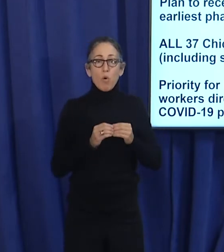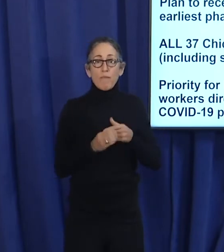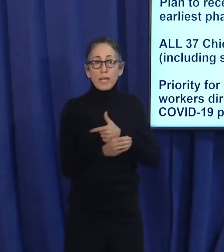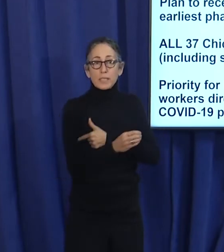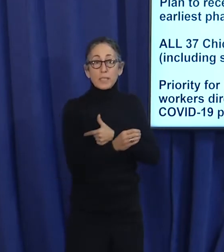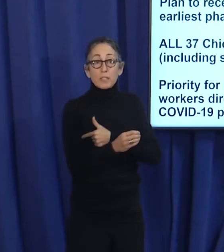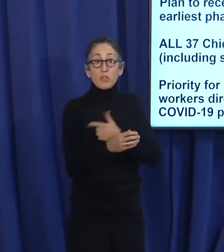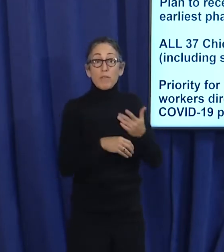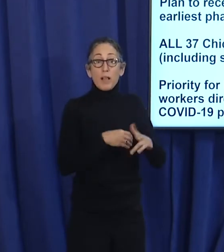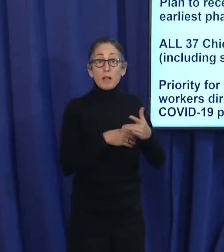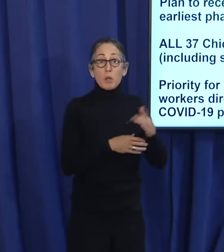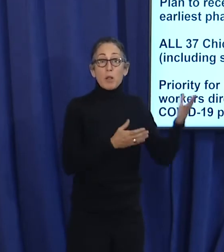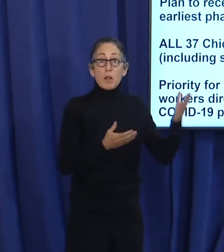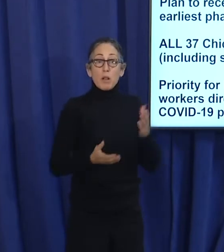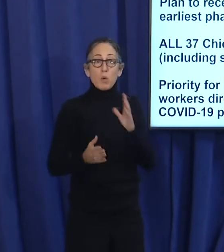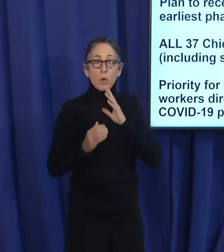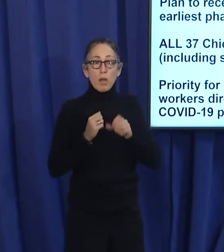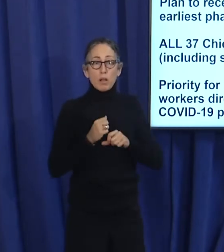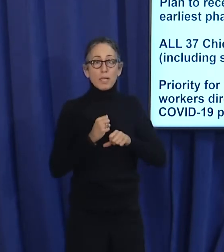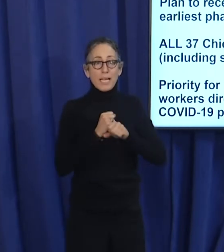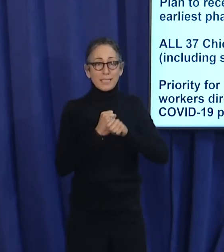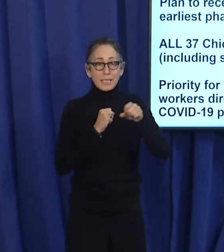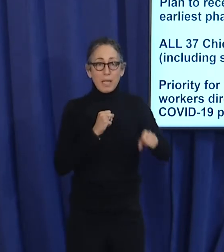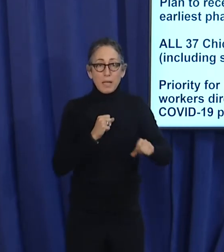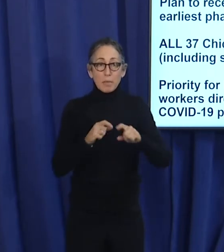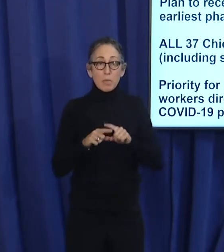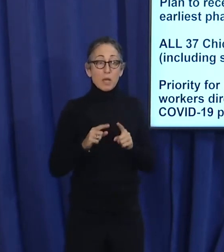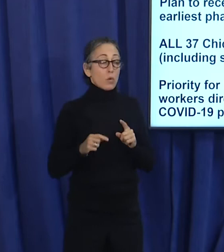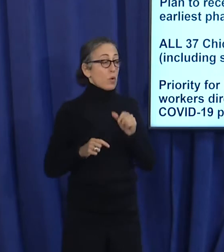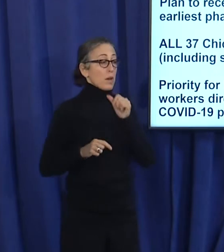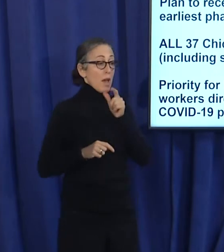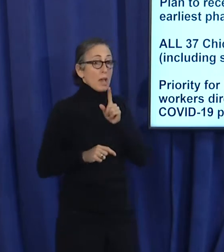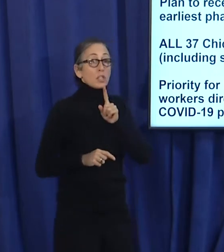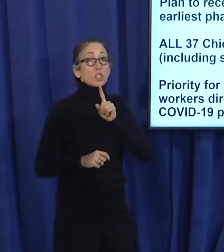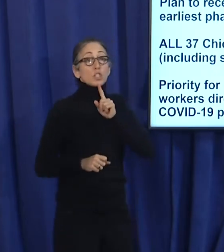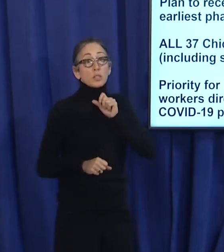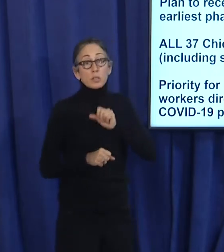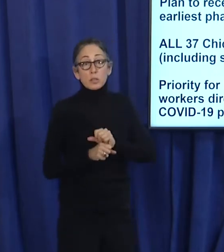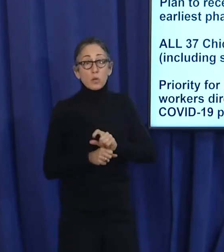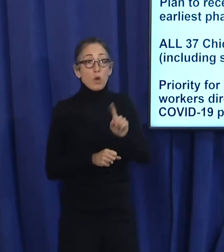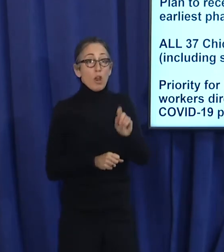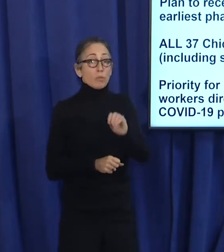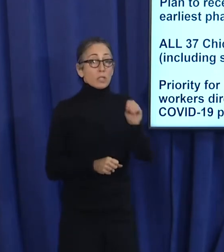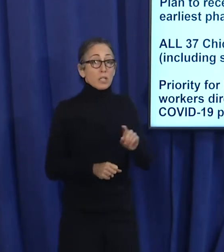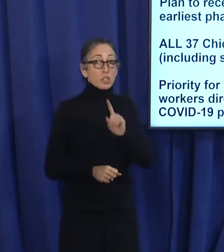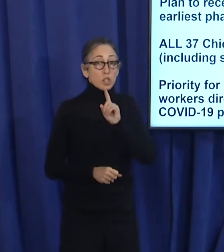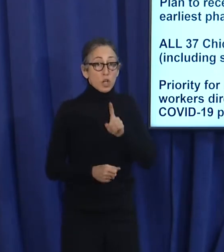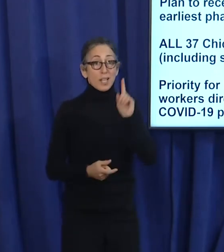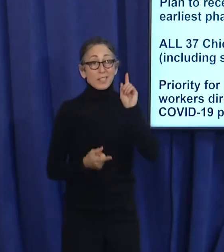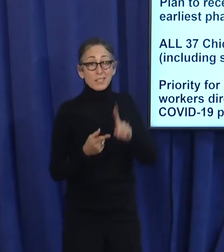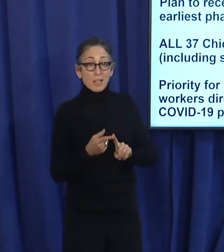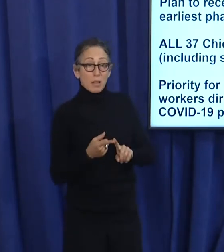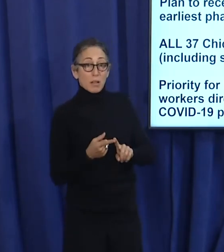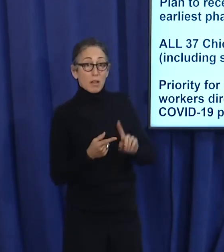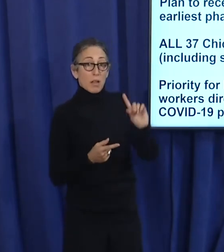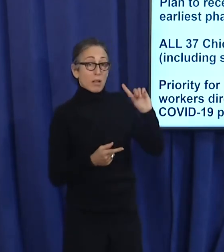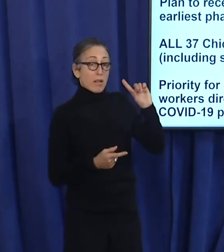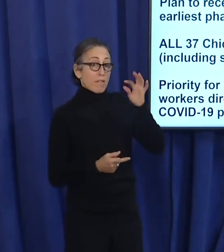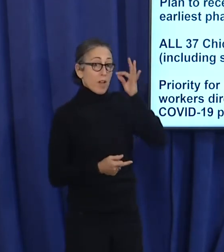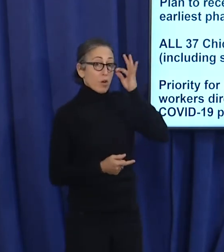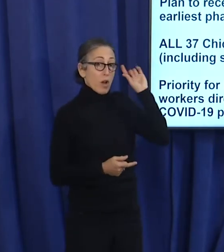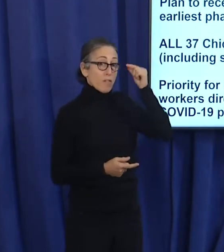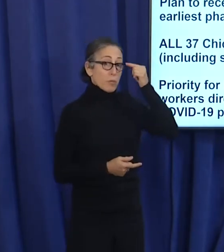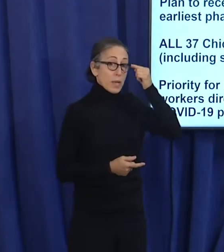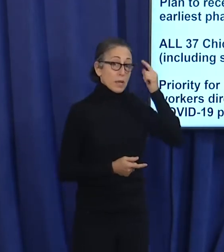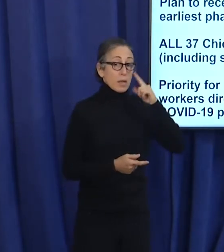available and rolled out. We can't be sure about any of this, though, until the federal government makes that emergency use authorization and then